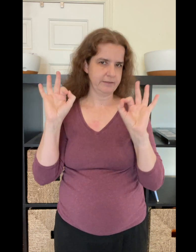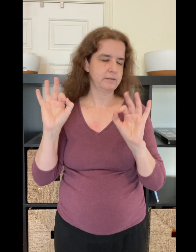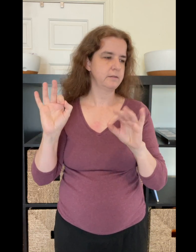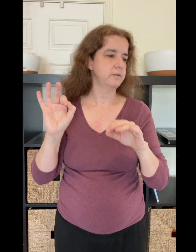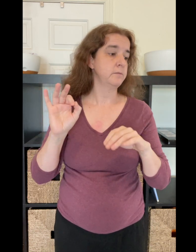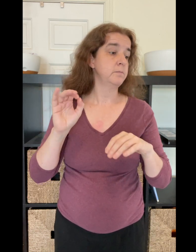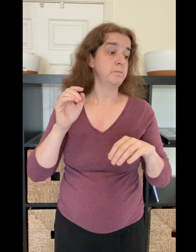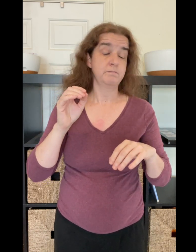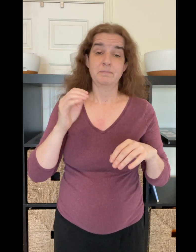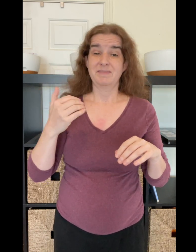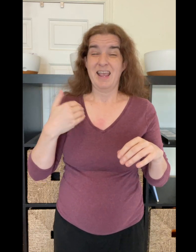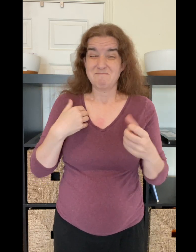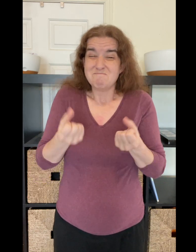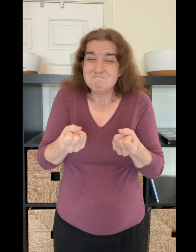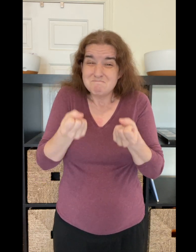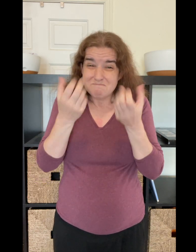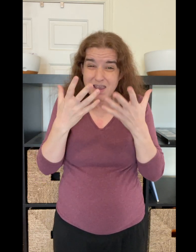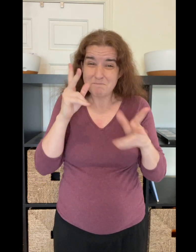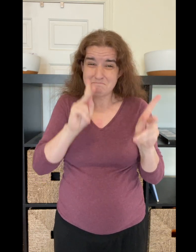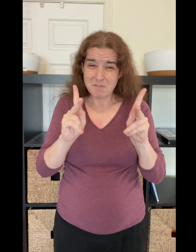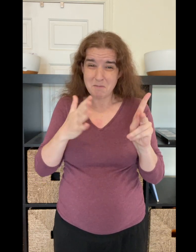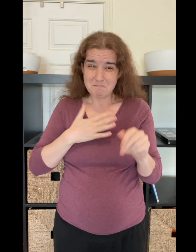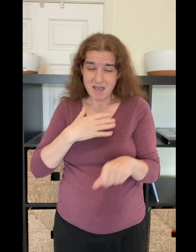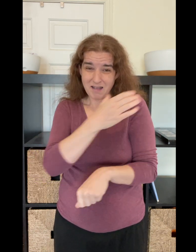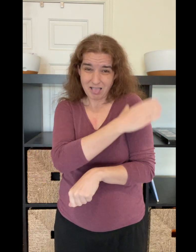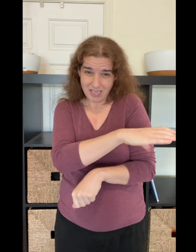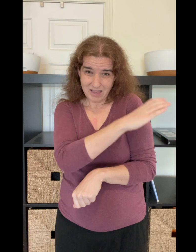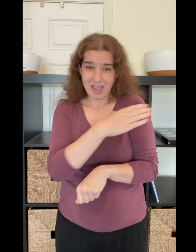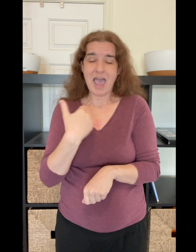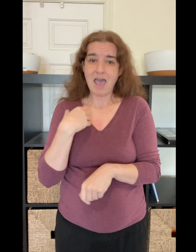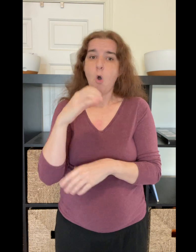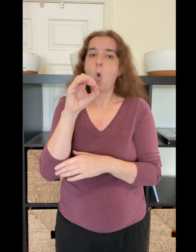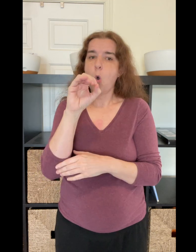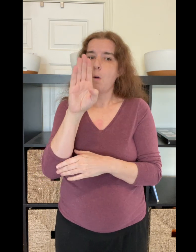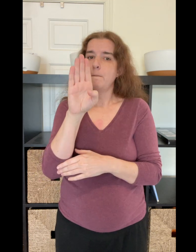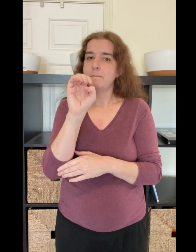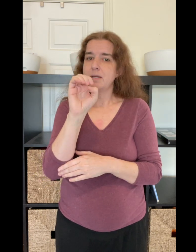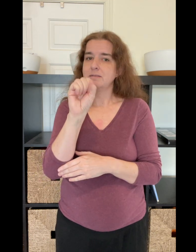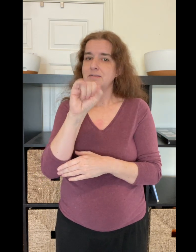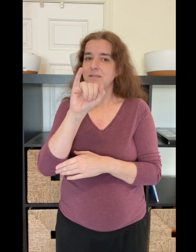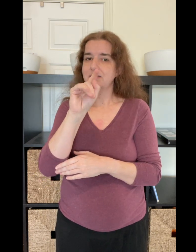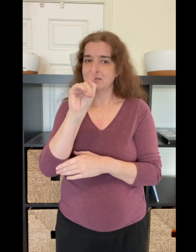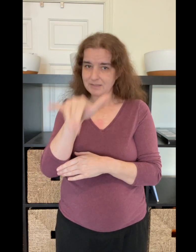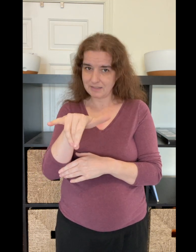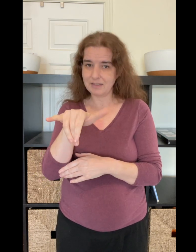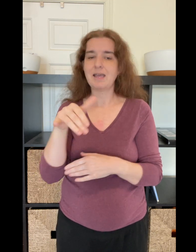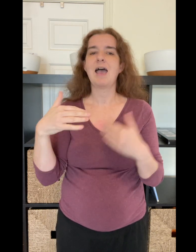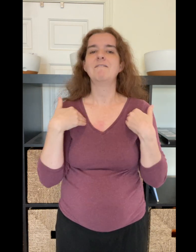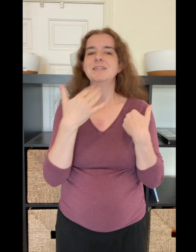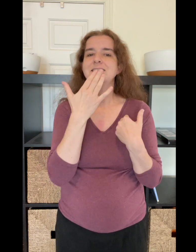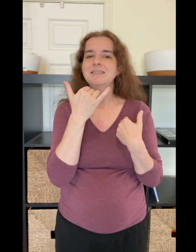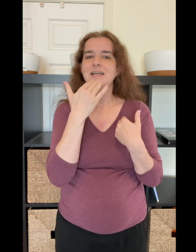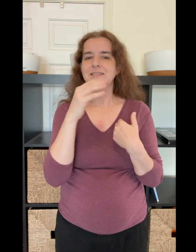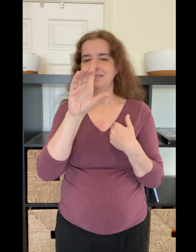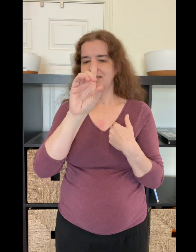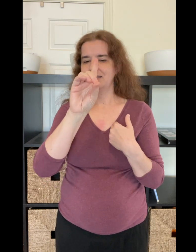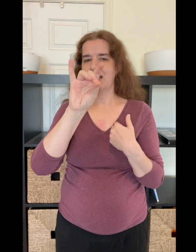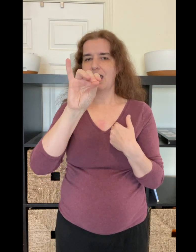and they get care, they get seen for free. We have a lot of people in my clinic who have obesity. They